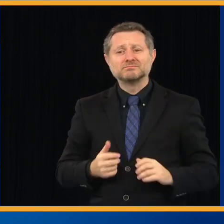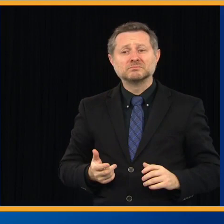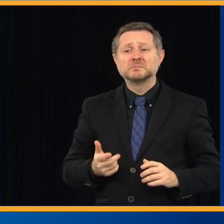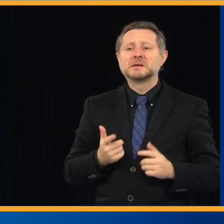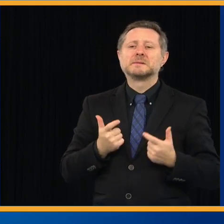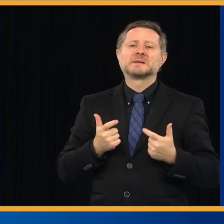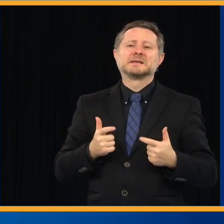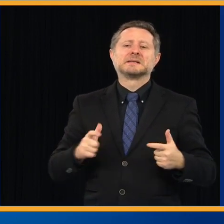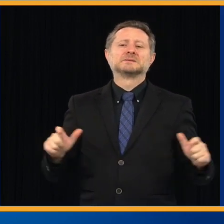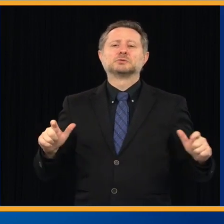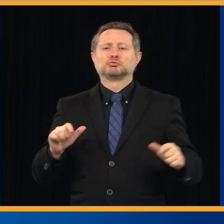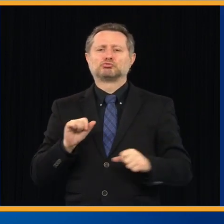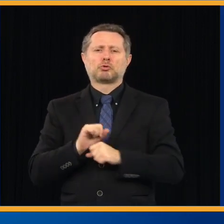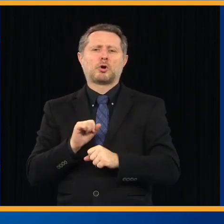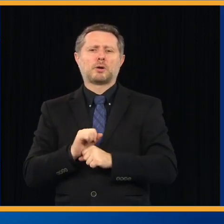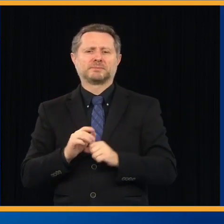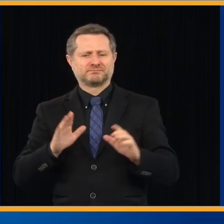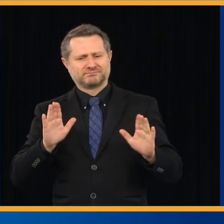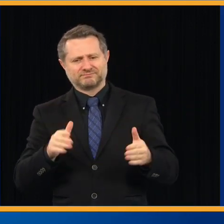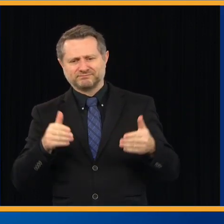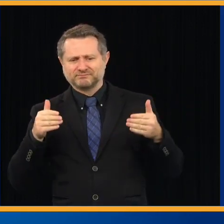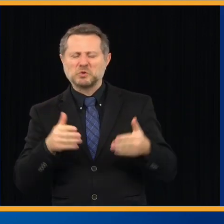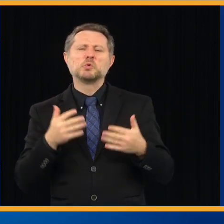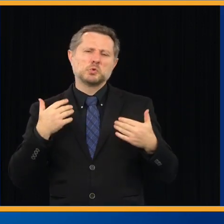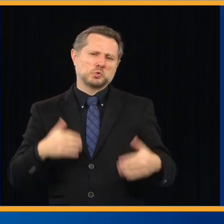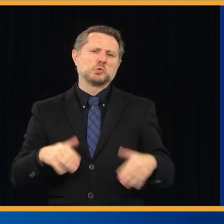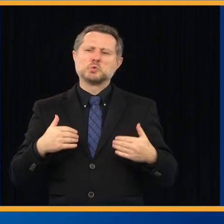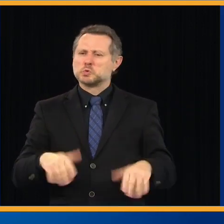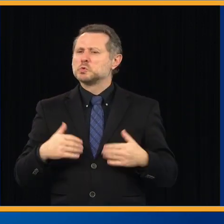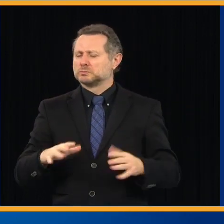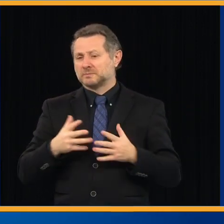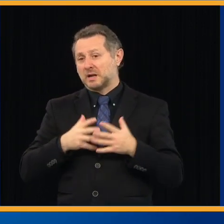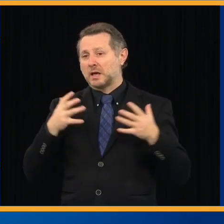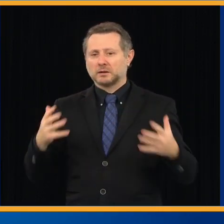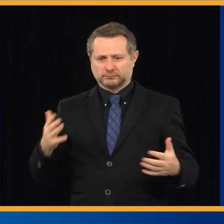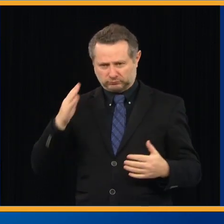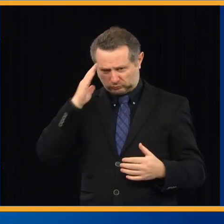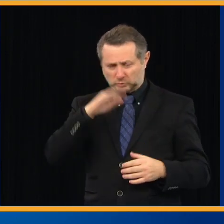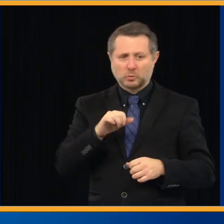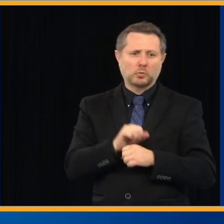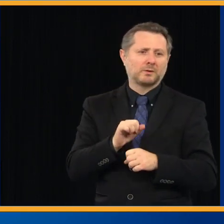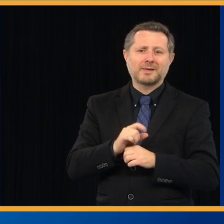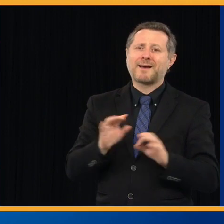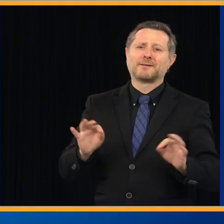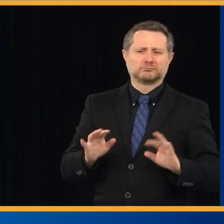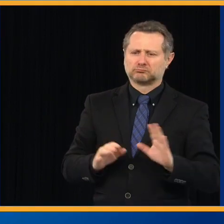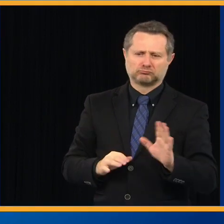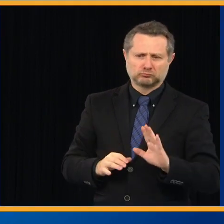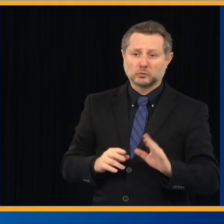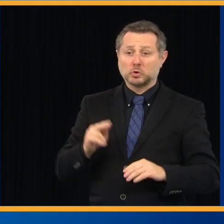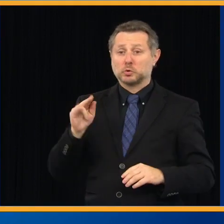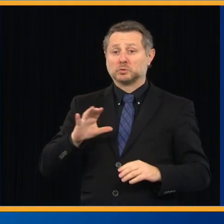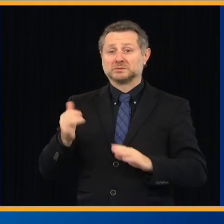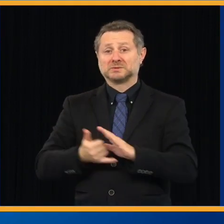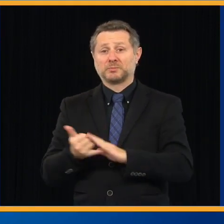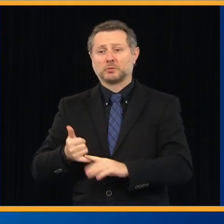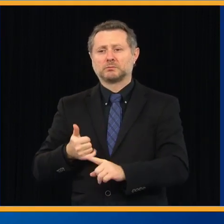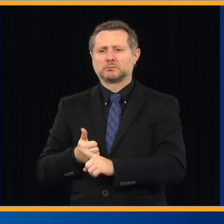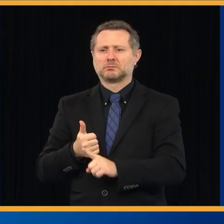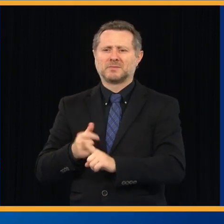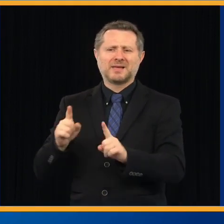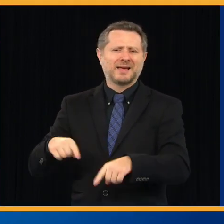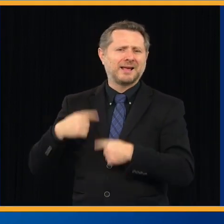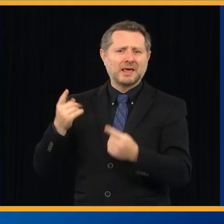I can't even begin to describe it to you. The New York City subway system has never been closed. It